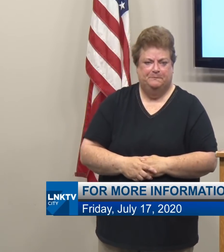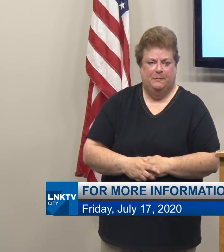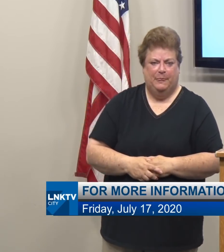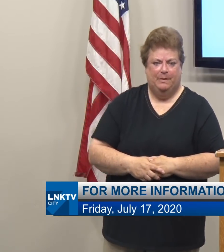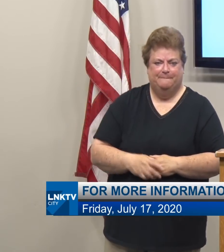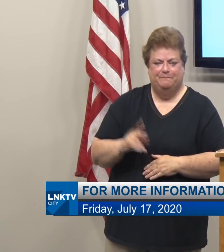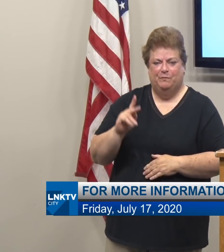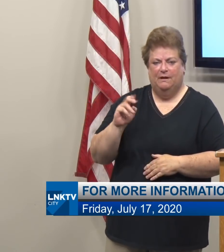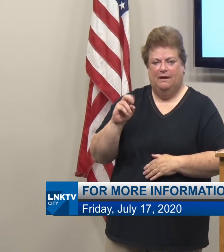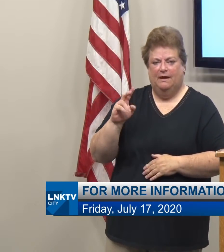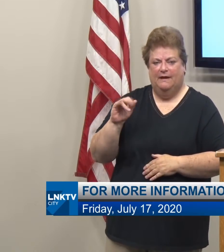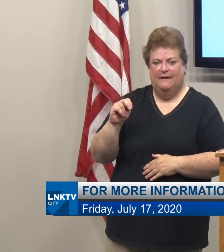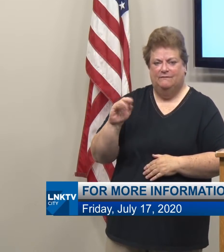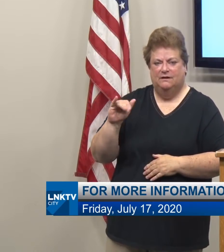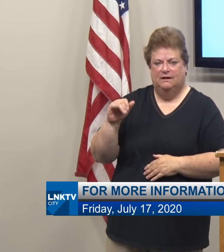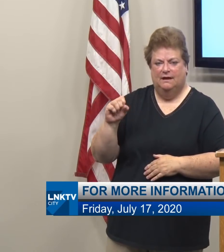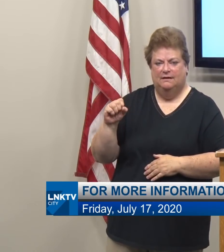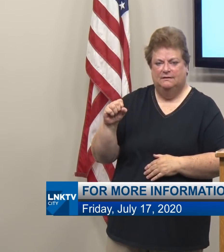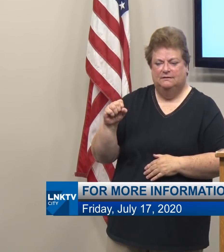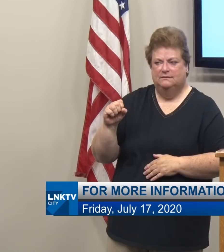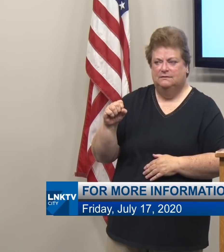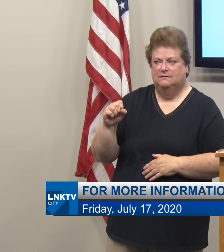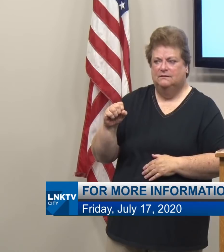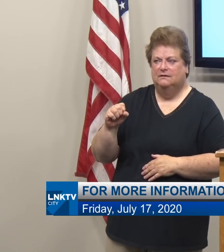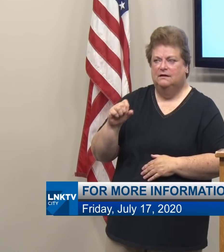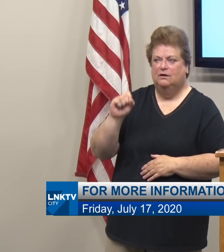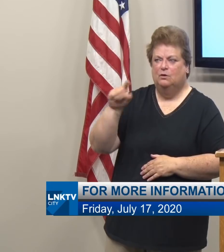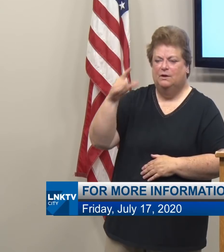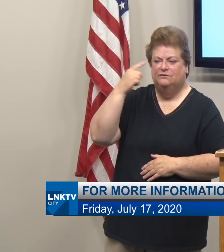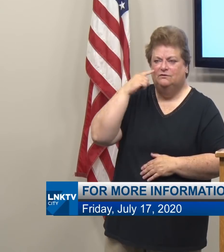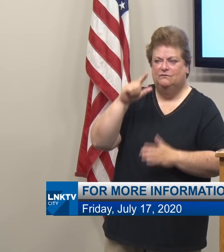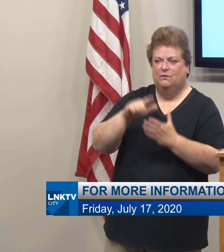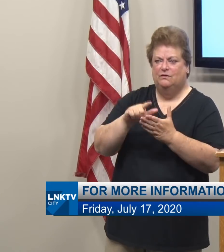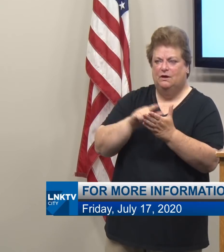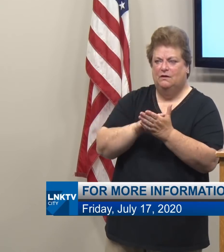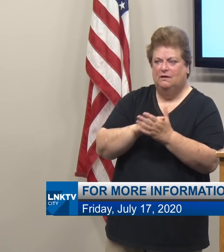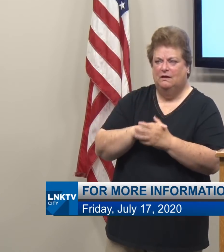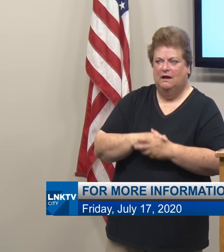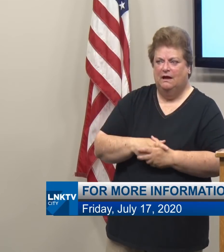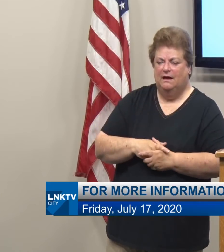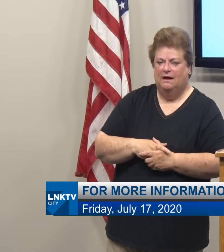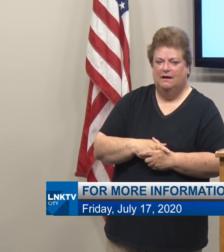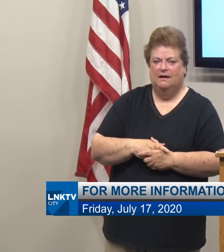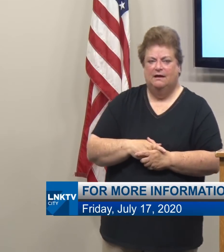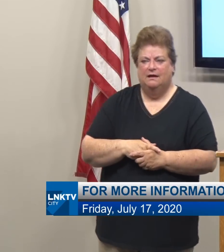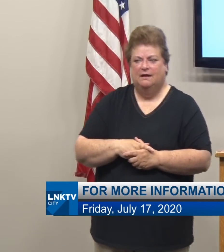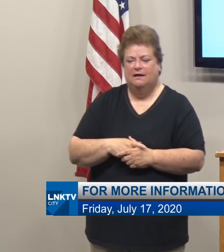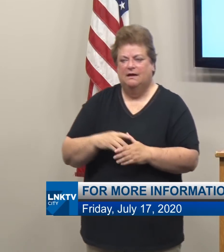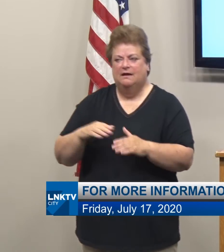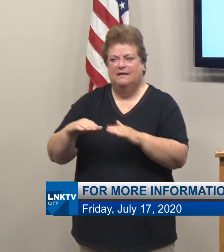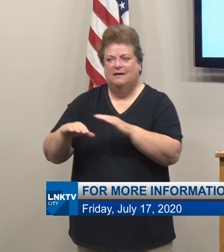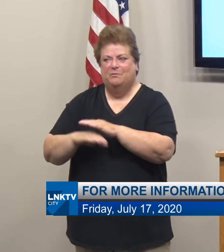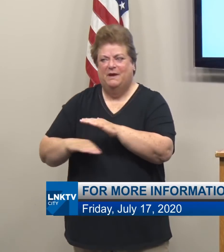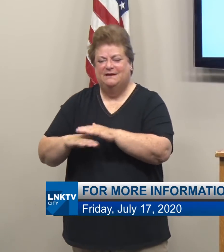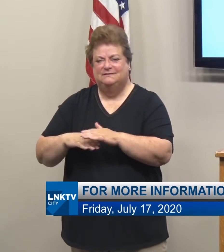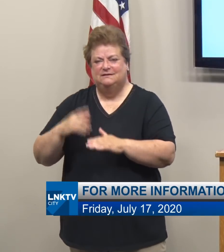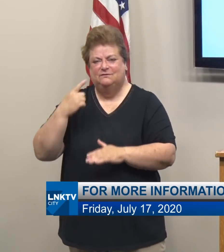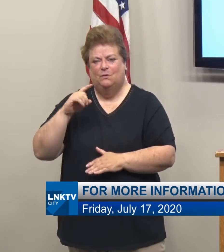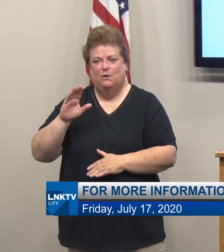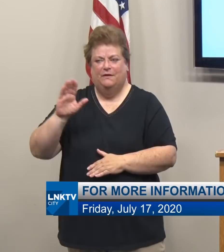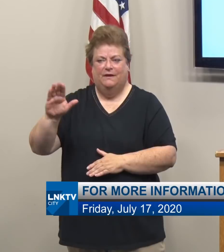We have a question for Law. What's the basis of the Lincoln Lancaster Health Department's authority to do